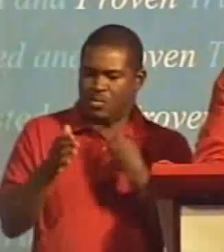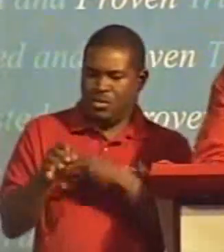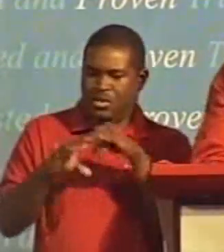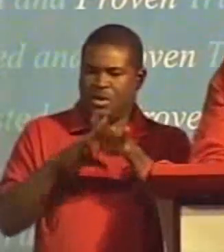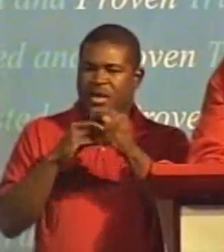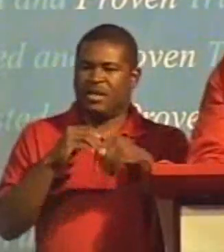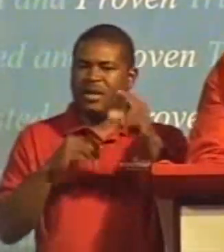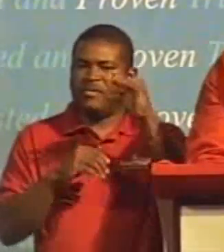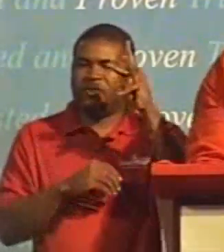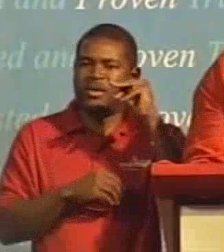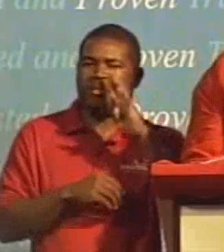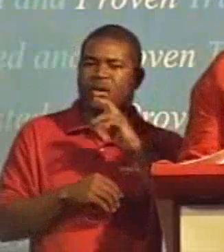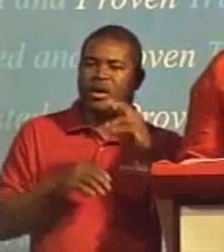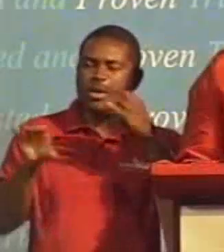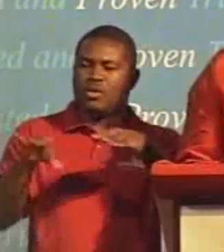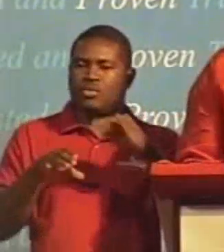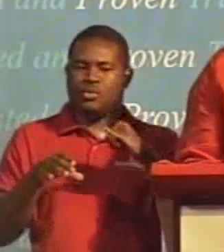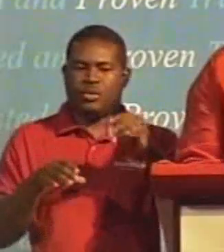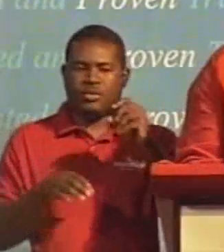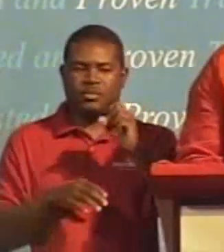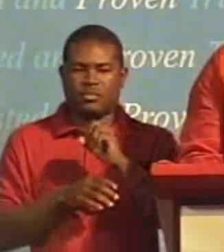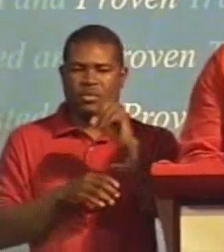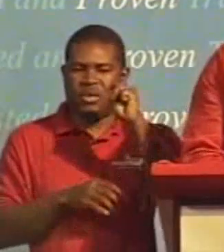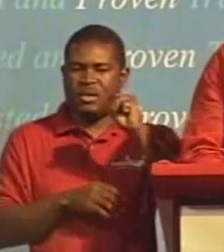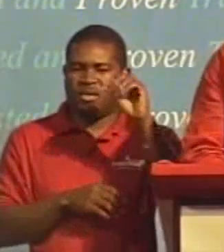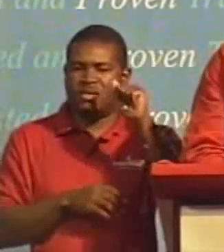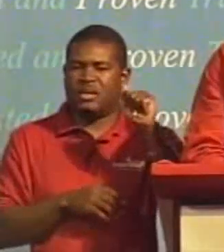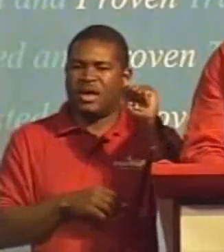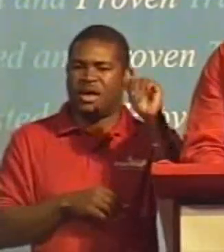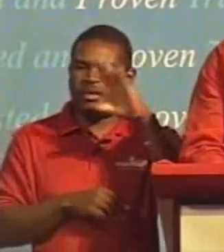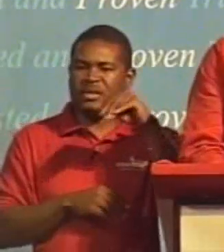doing. St. Anne's and FNM's.